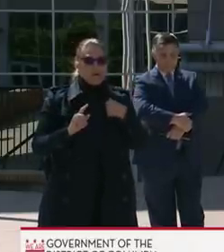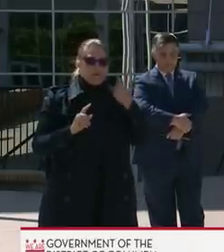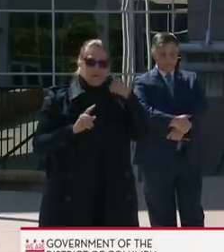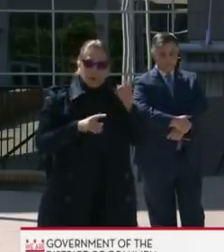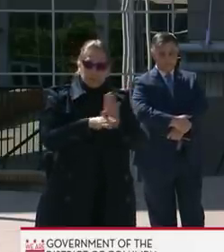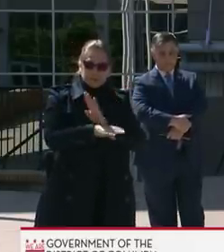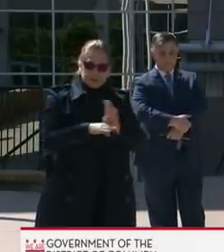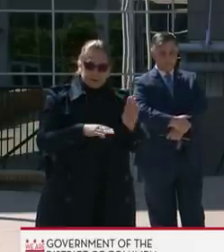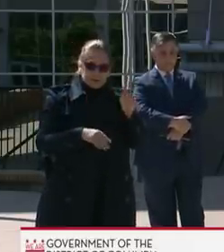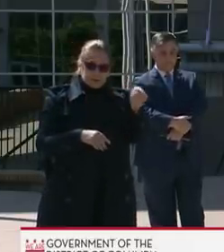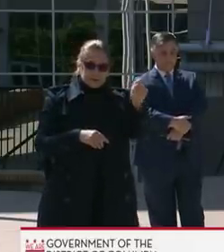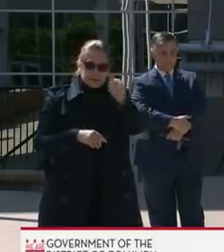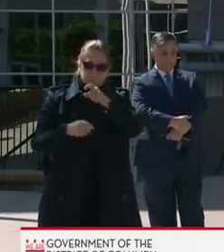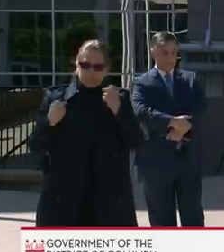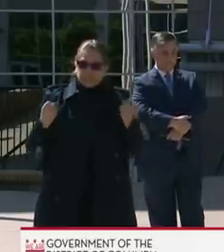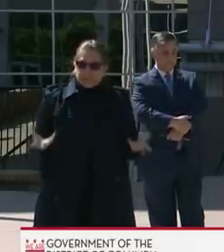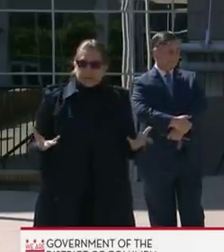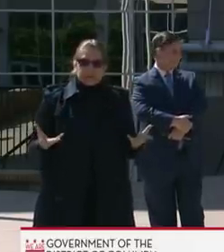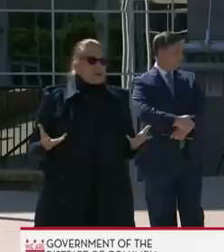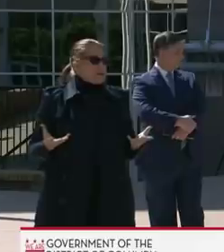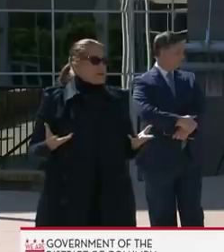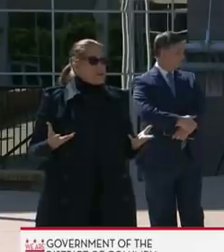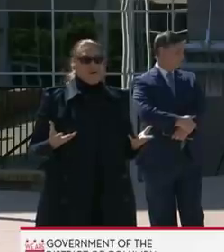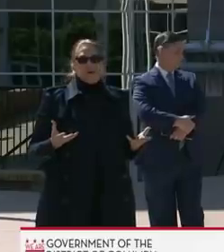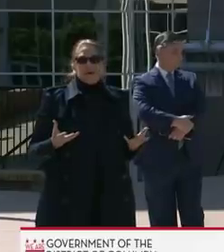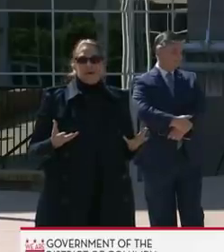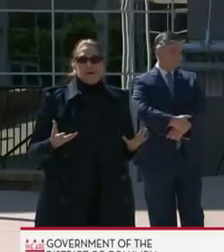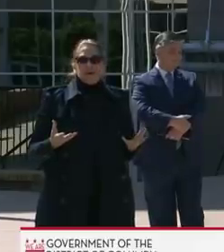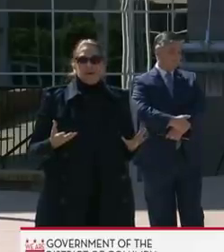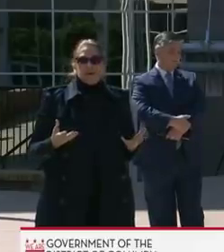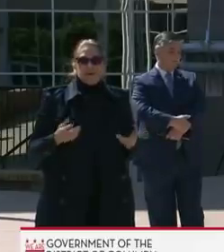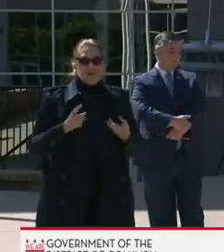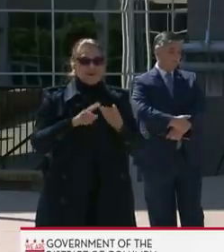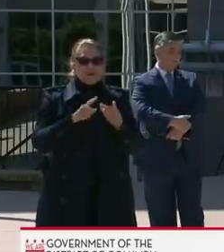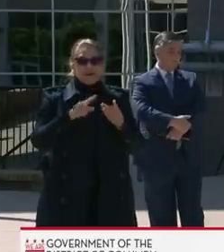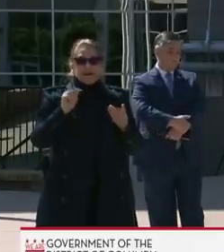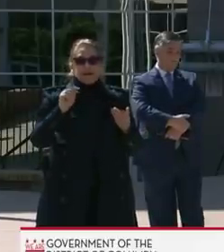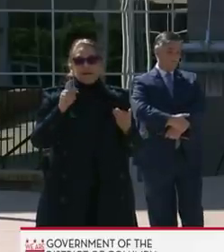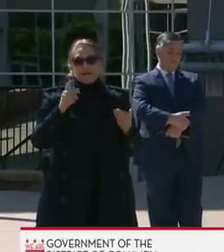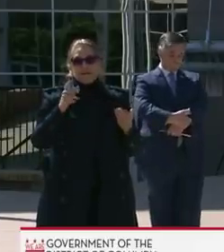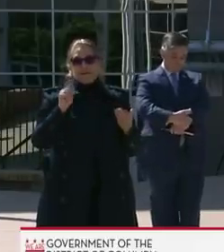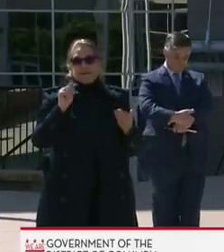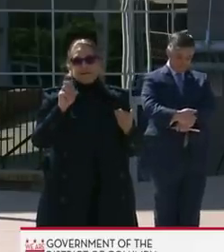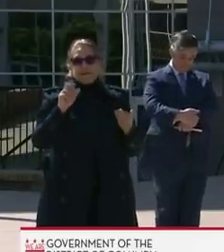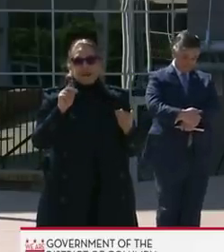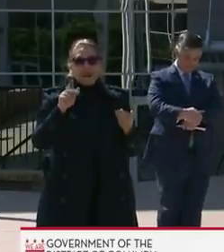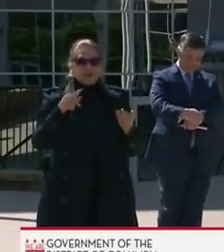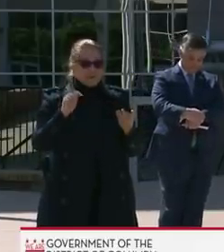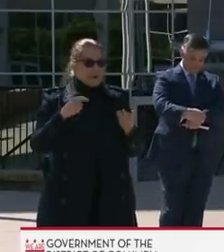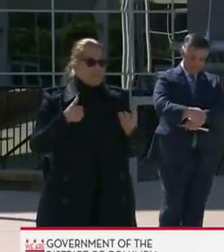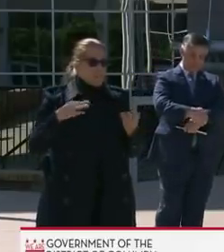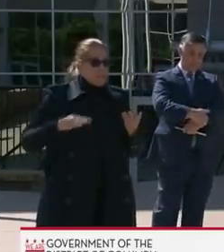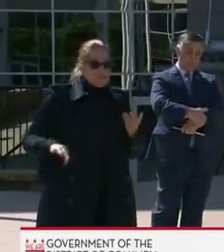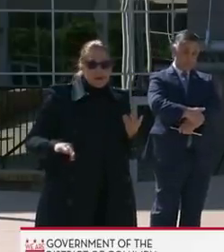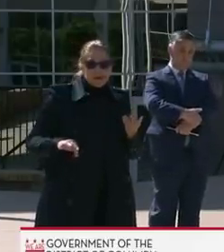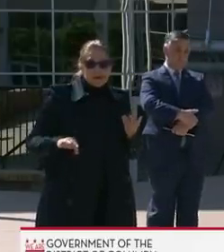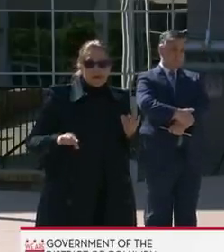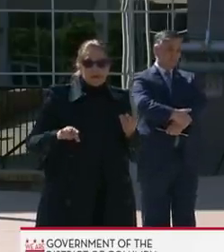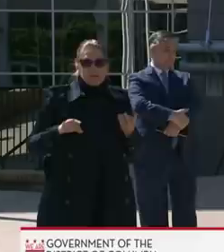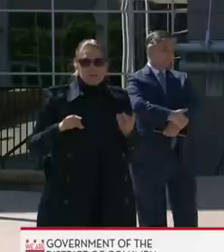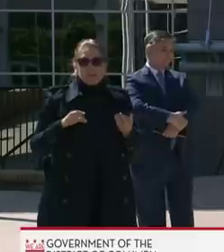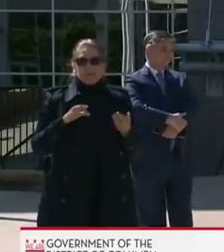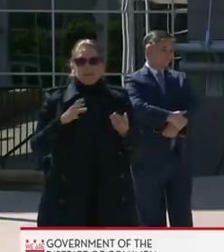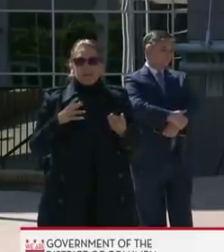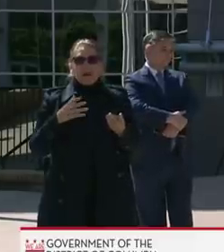that the tenant has to benefit from that. We have separate protections in the bill with regard to, and the